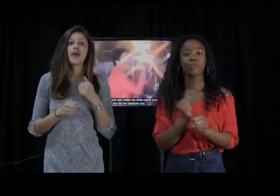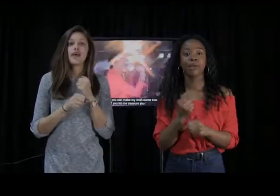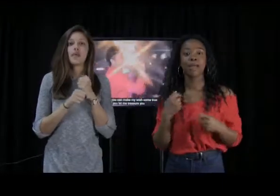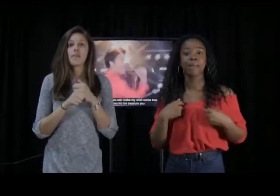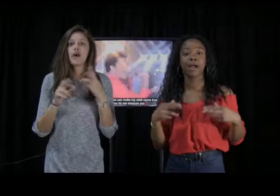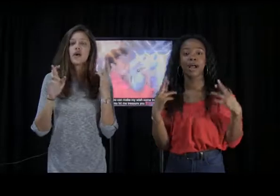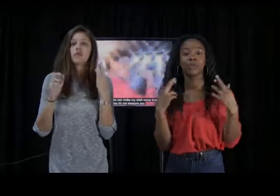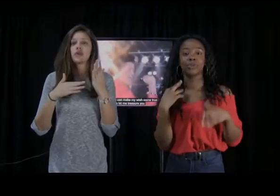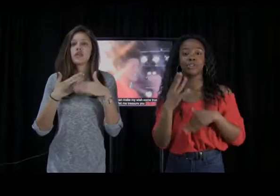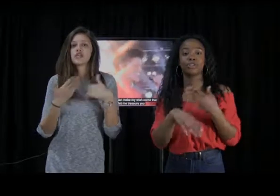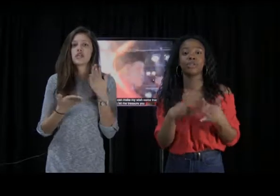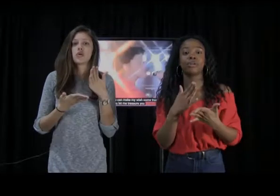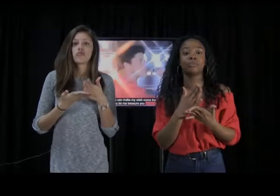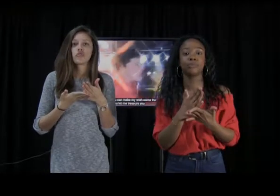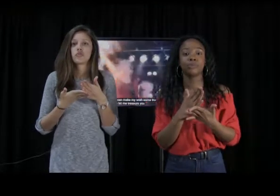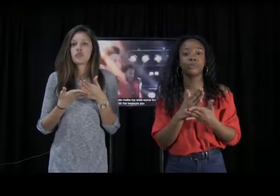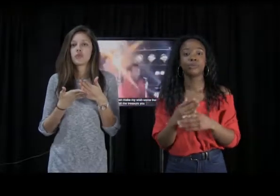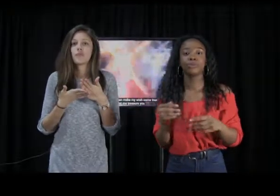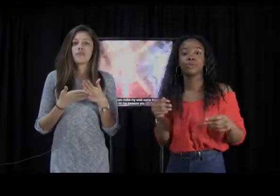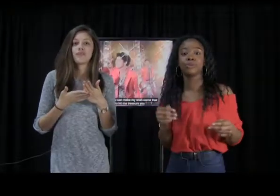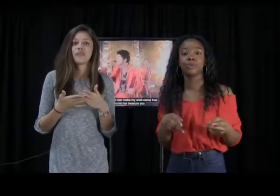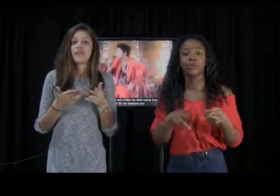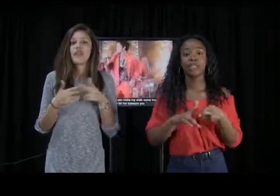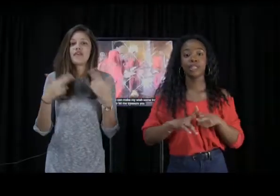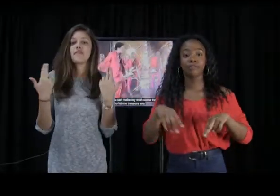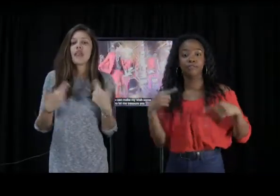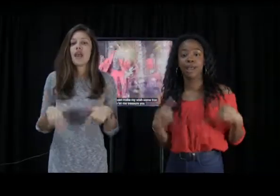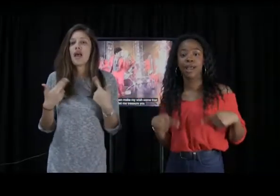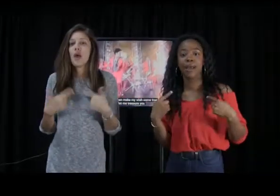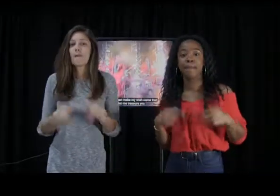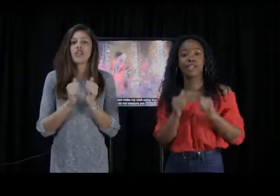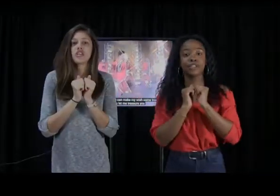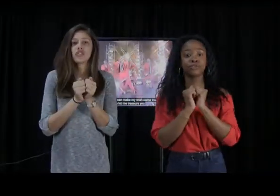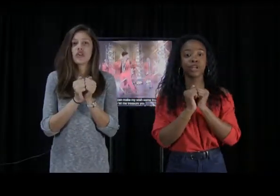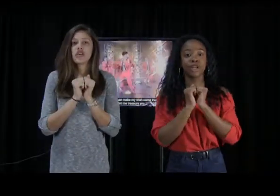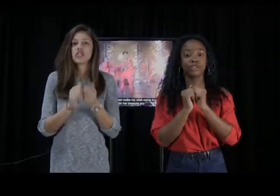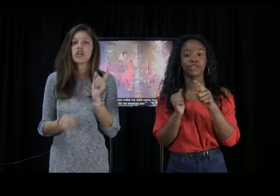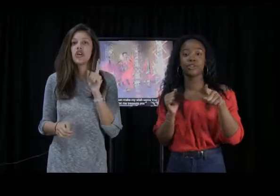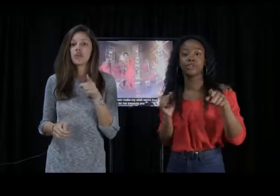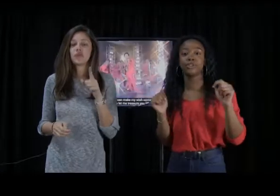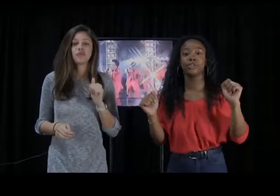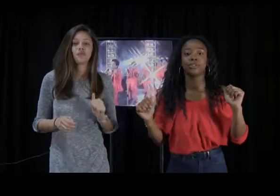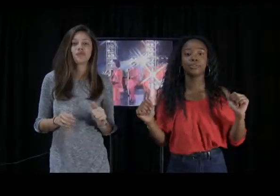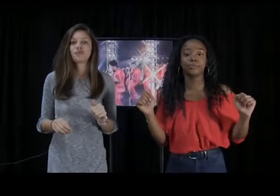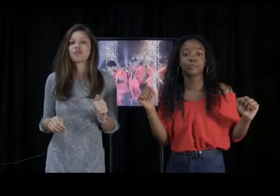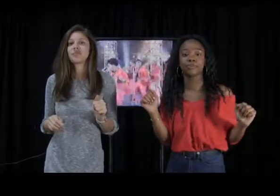you can make my wish come true if you let me treasure